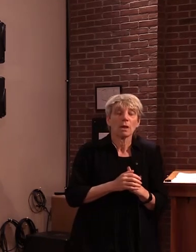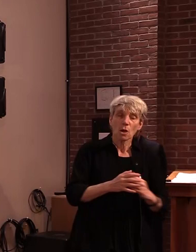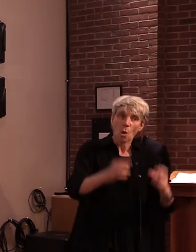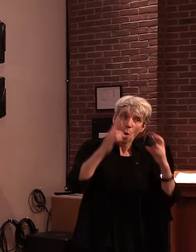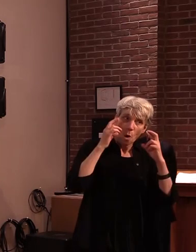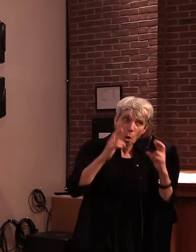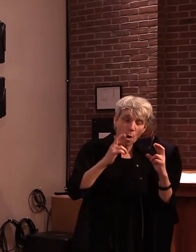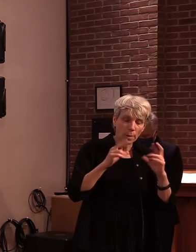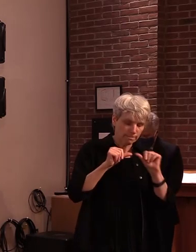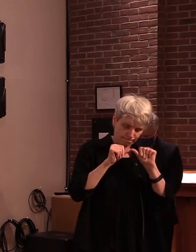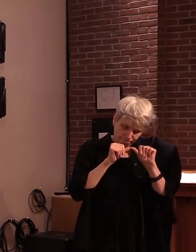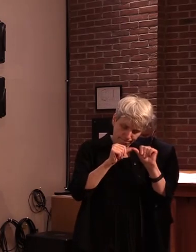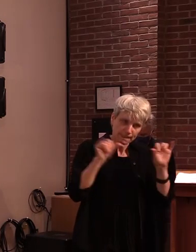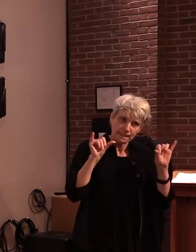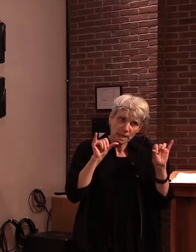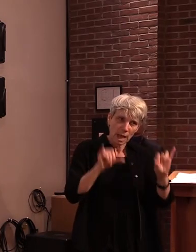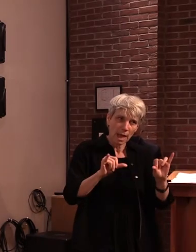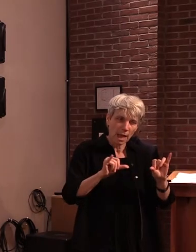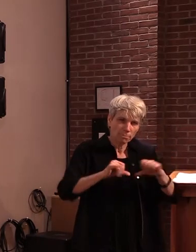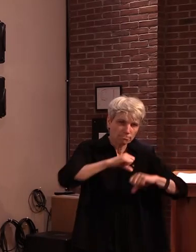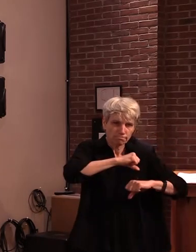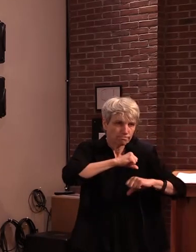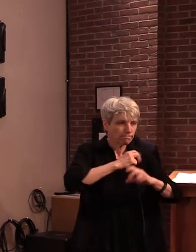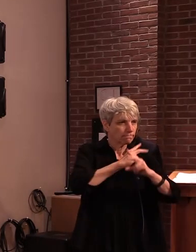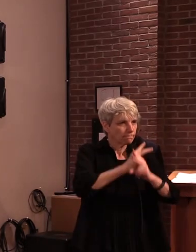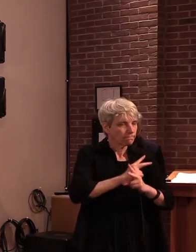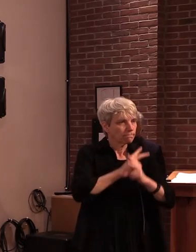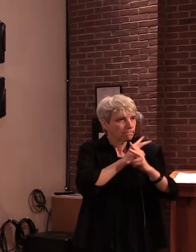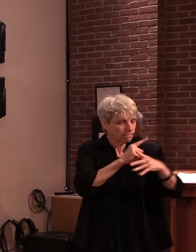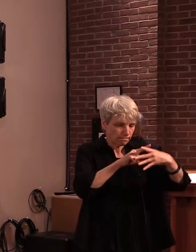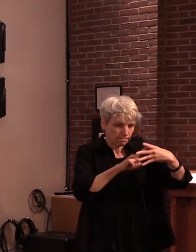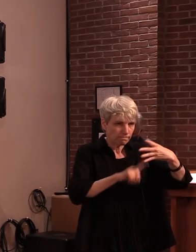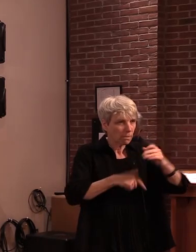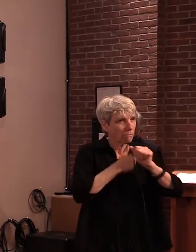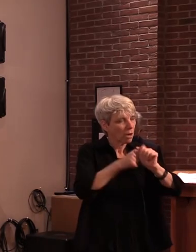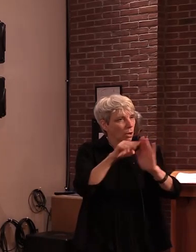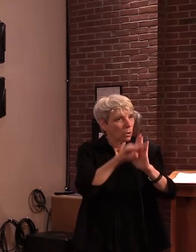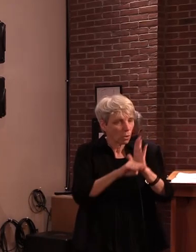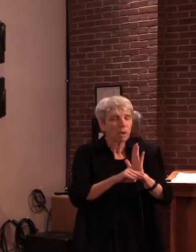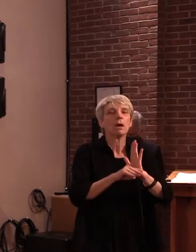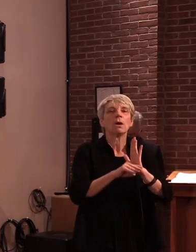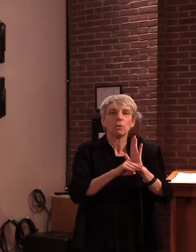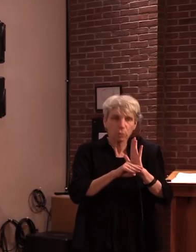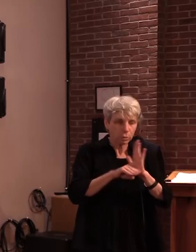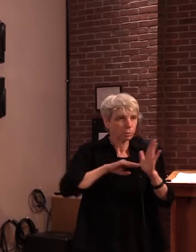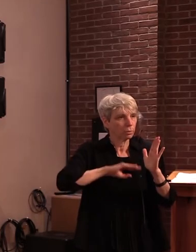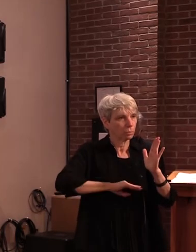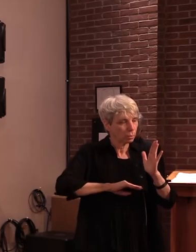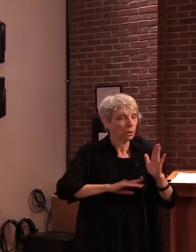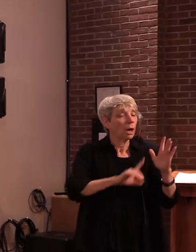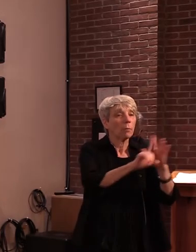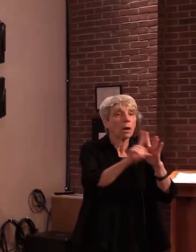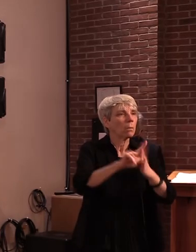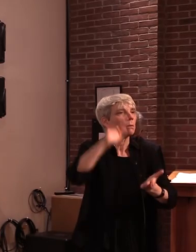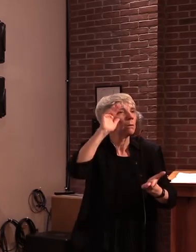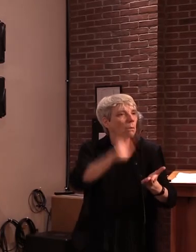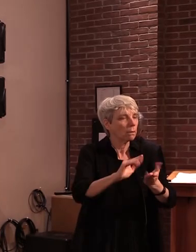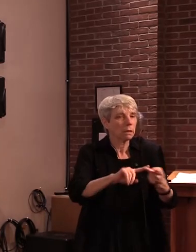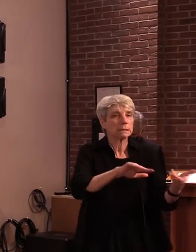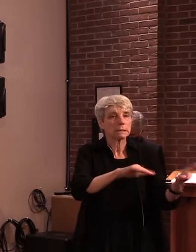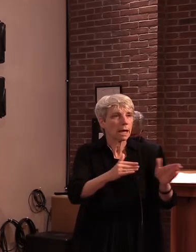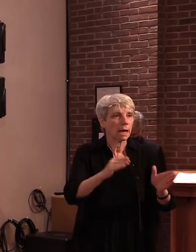will keep us from experiencing more illness and deaths in the future, we must recognize that our standing is